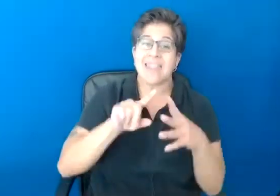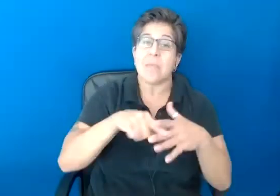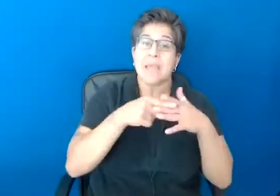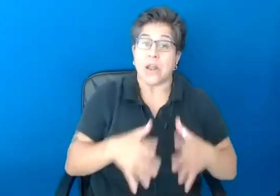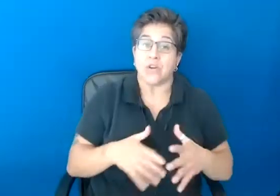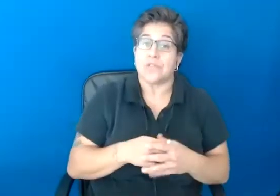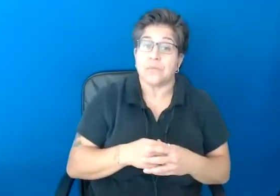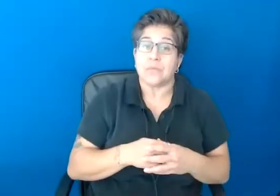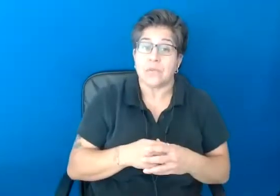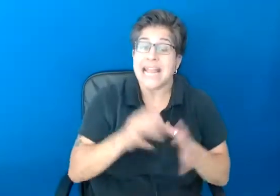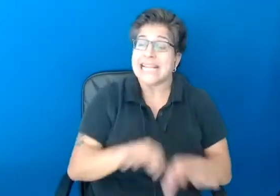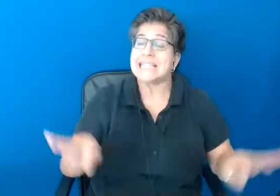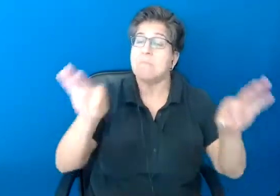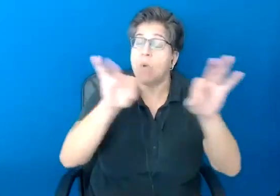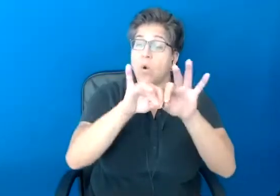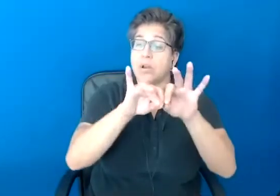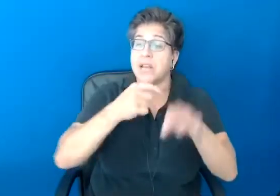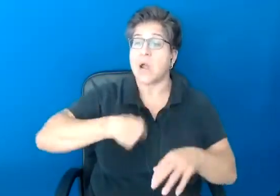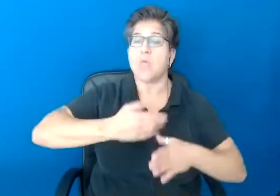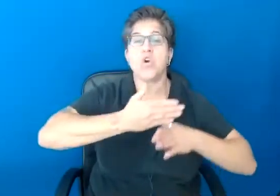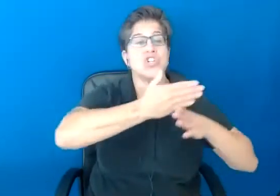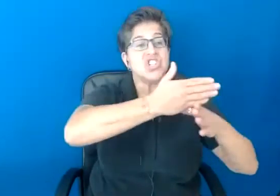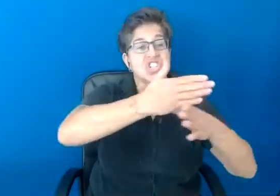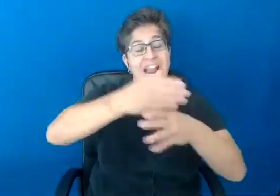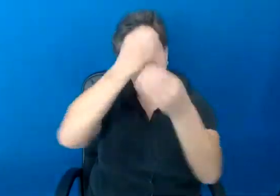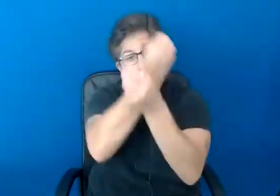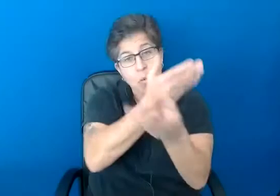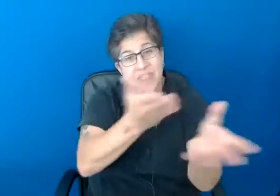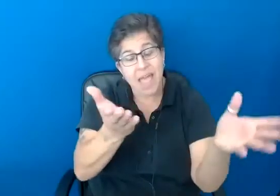attitudes and our actions in a program of recovery.